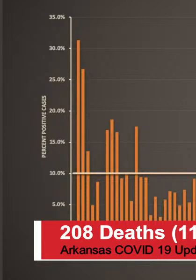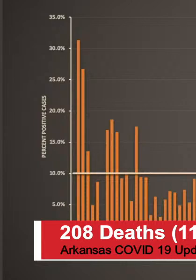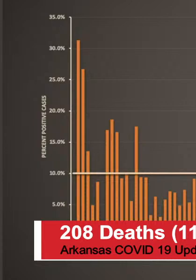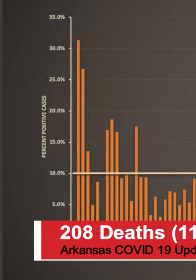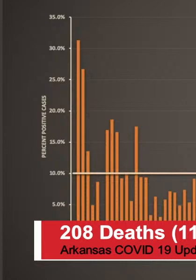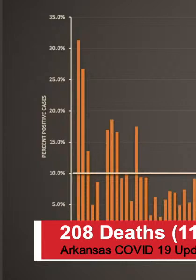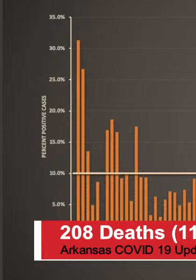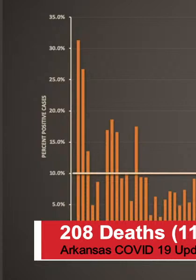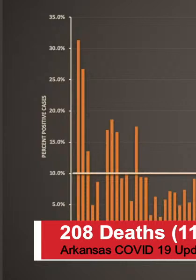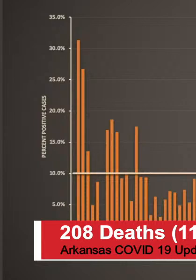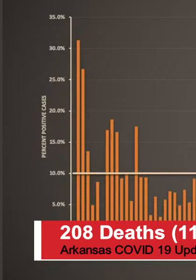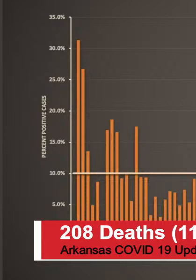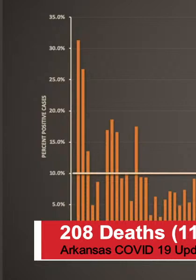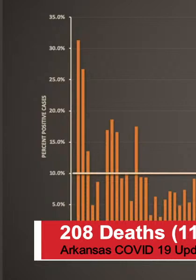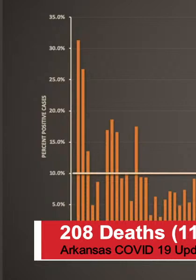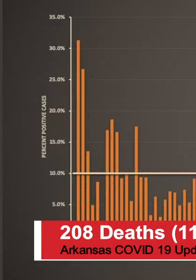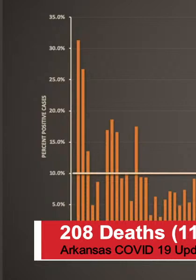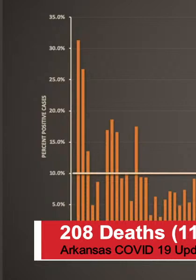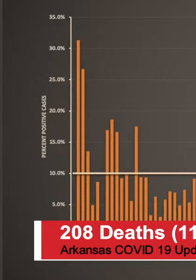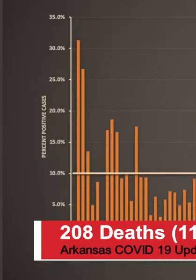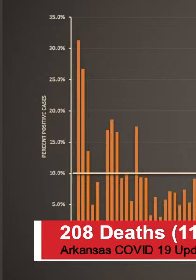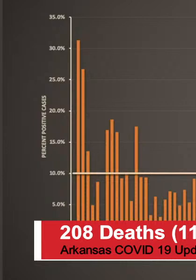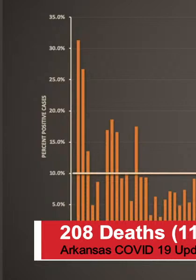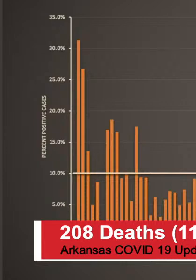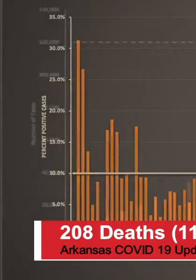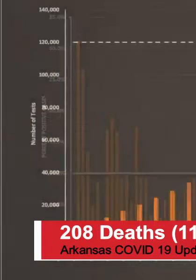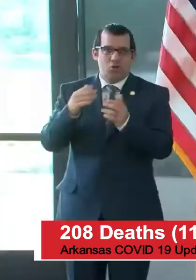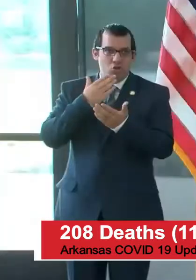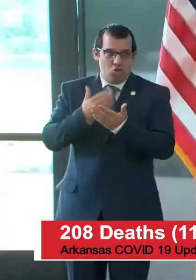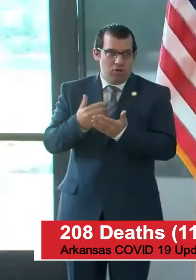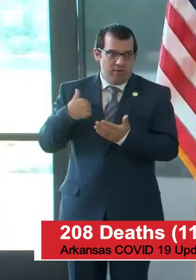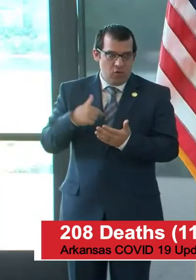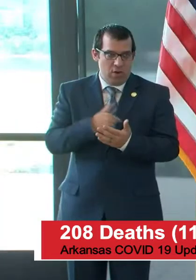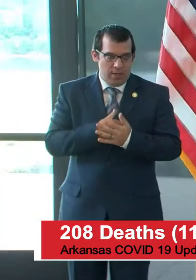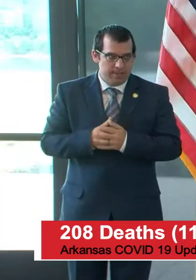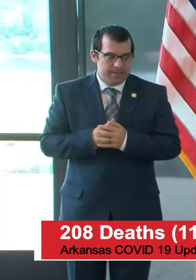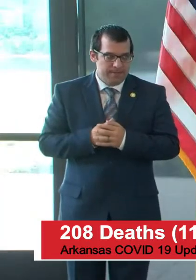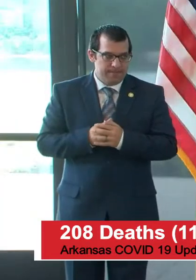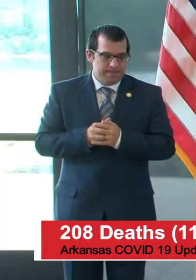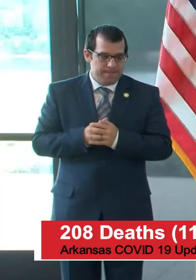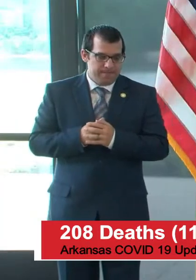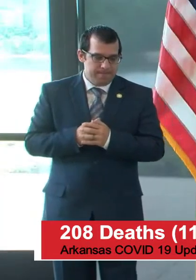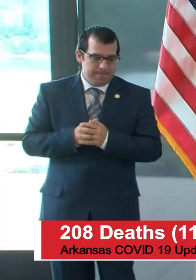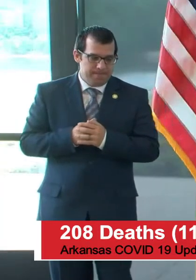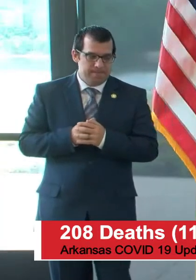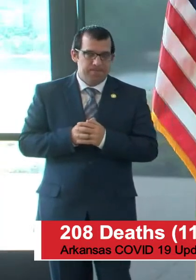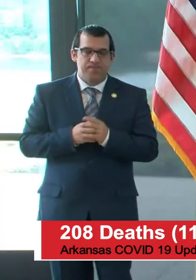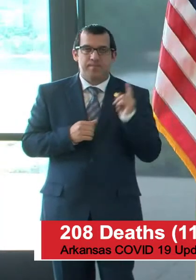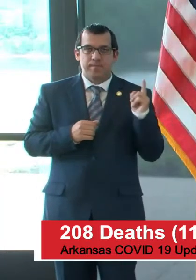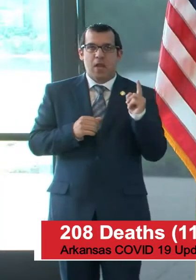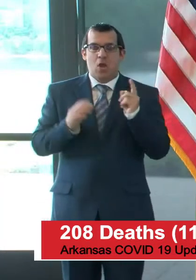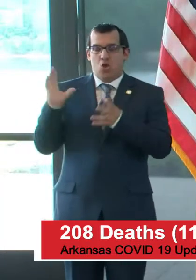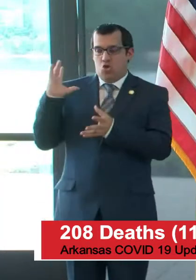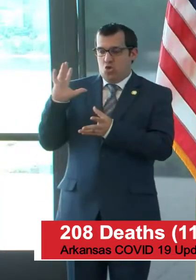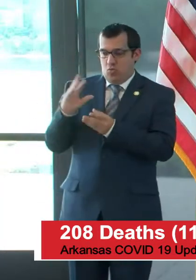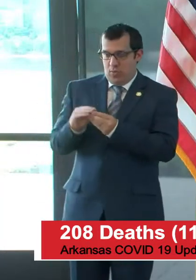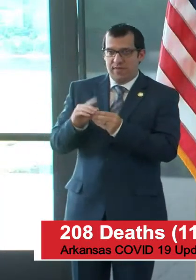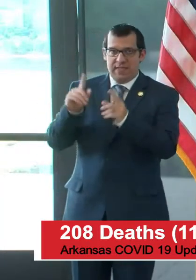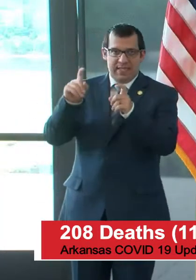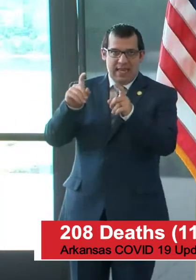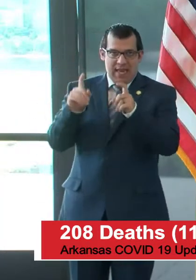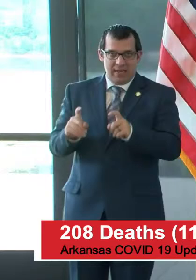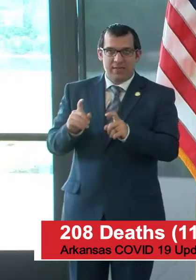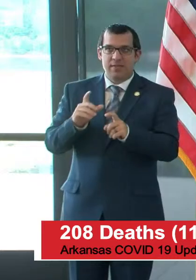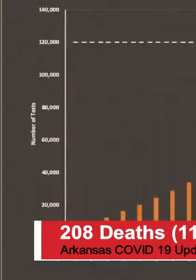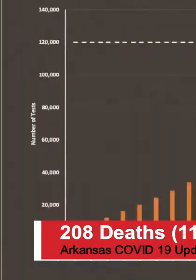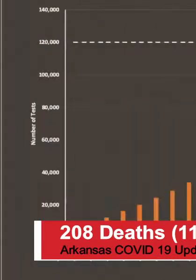more, that number is still very good for us. This is the cumulative total of tests. As you know,